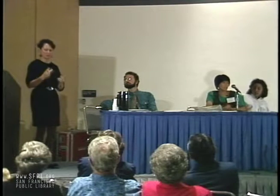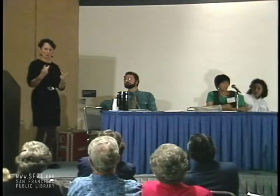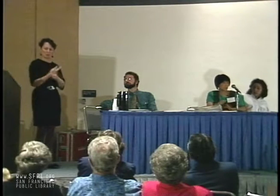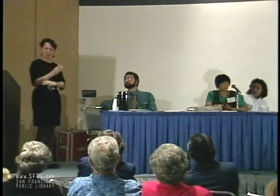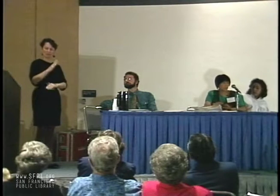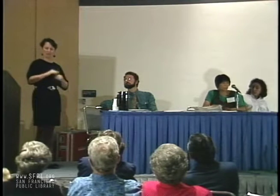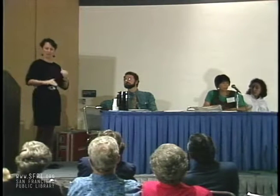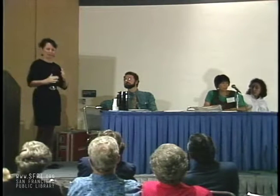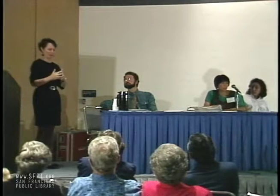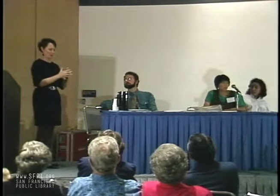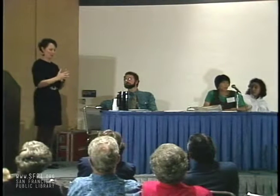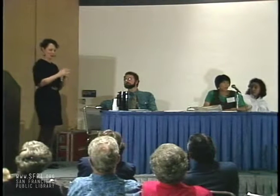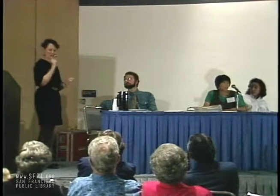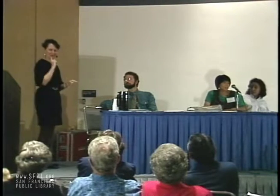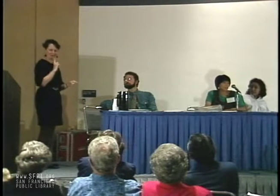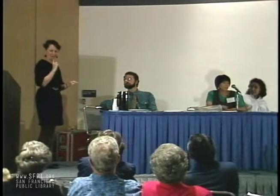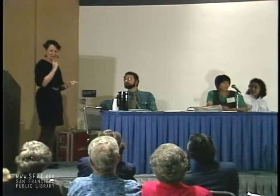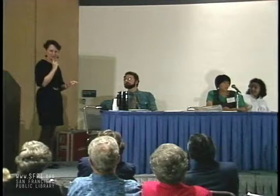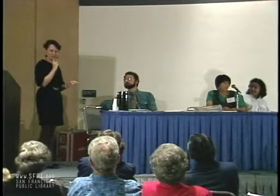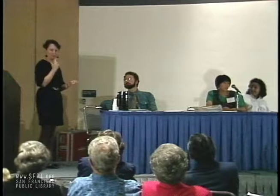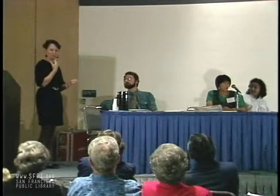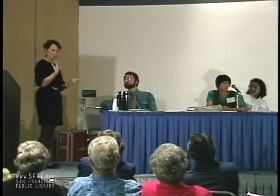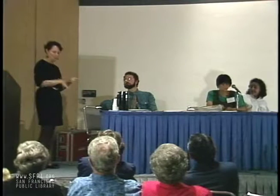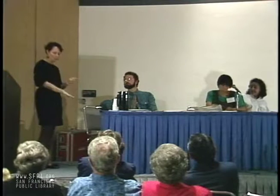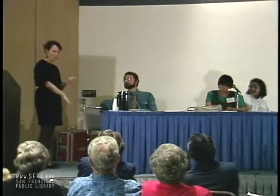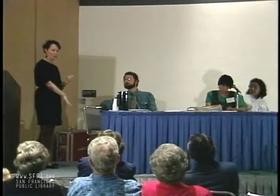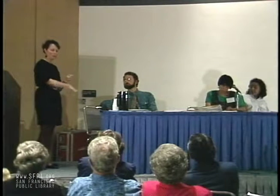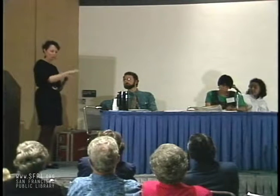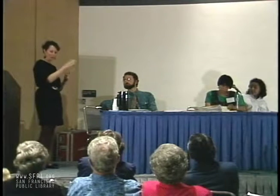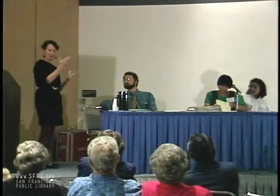individuals who have been born and raised in this country are used to.